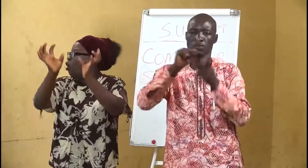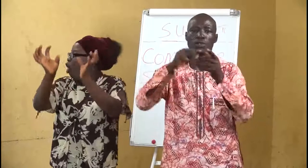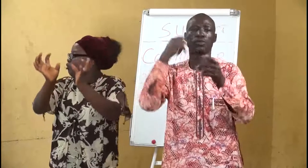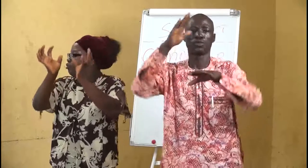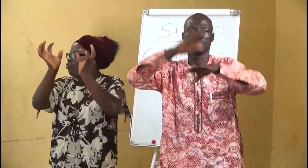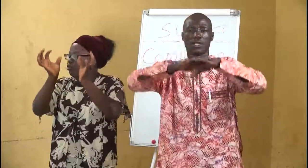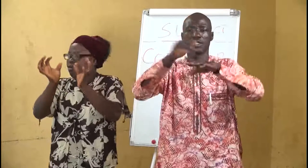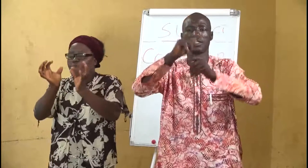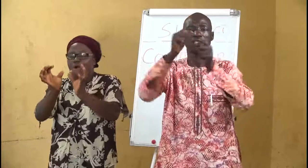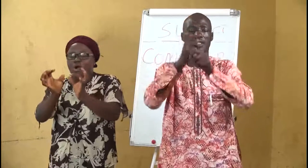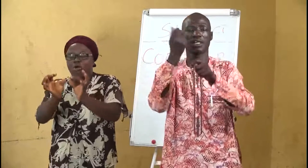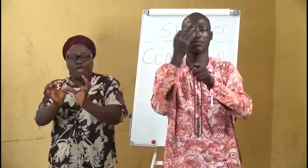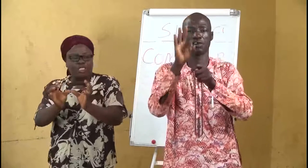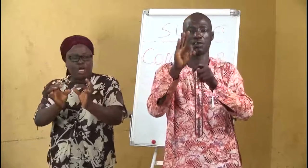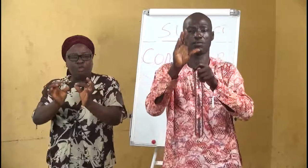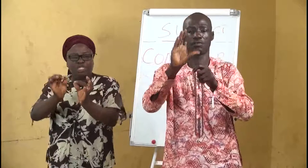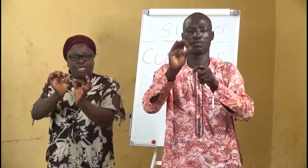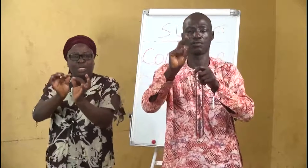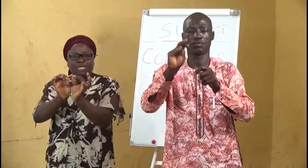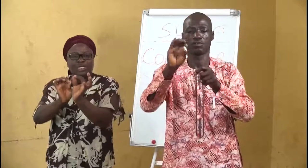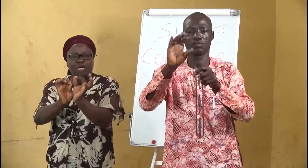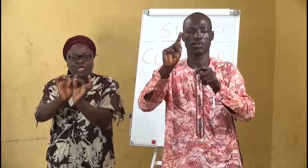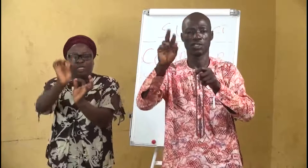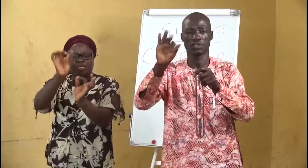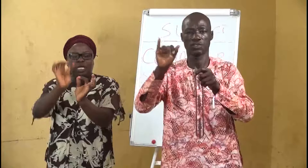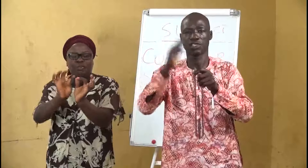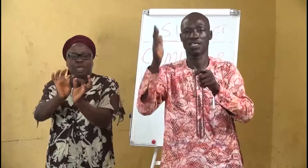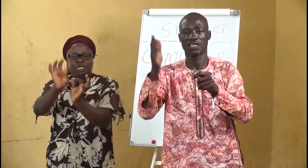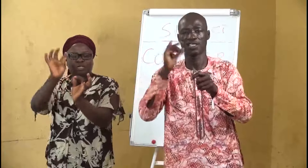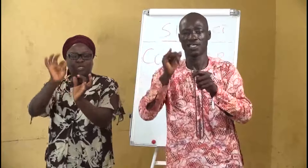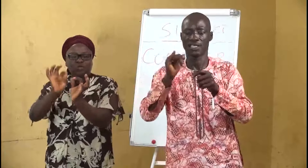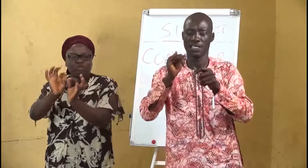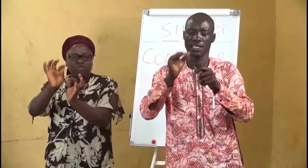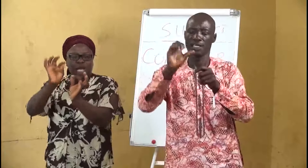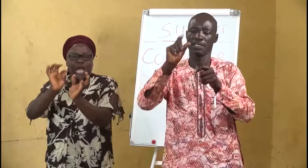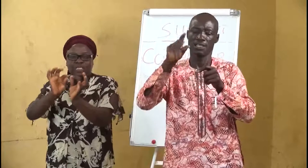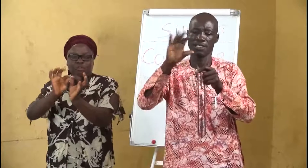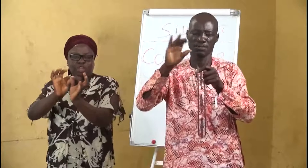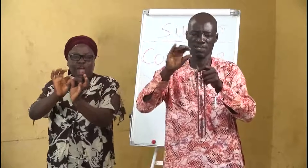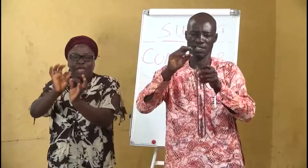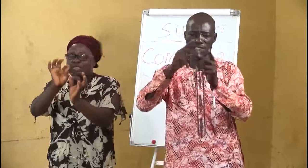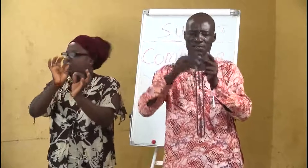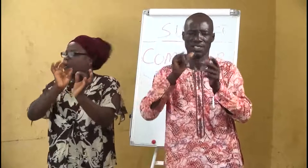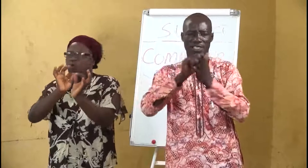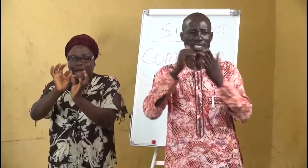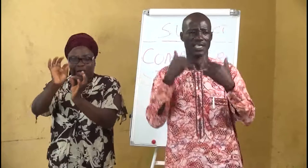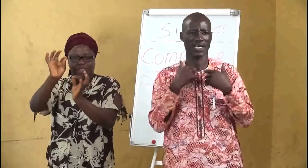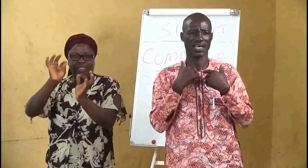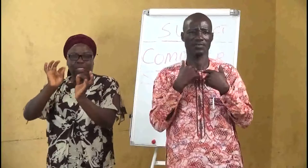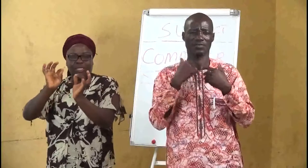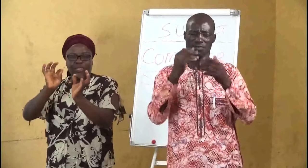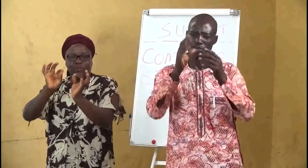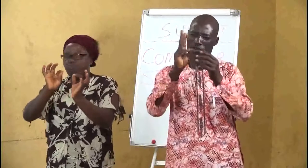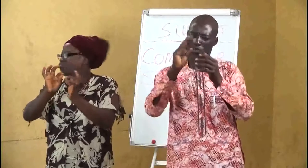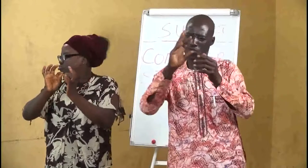type of connector, you see there is a space that has 8 wires,